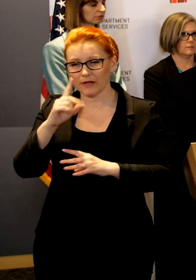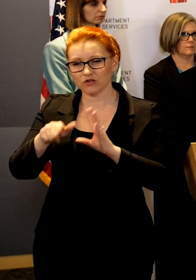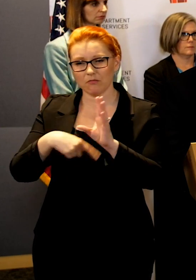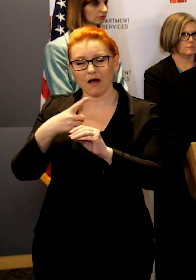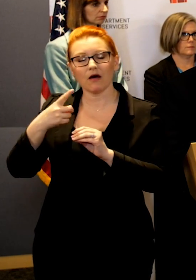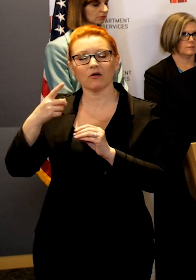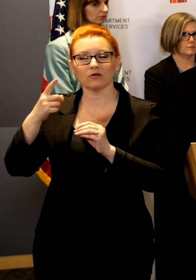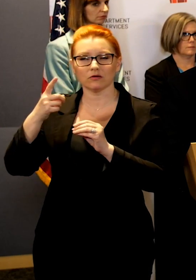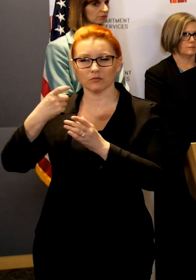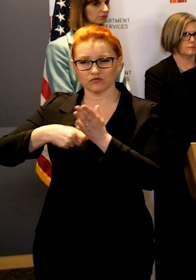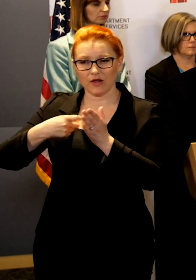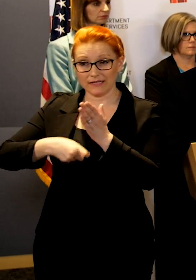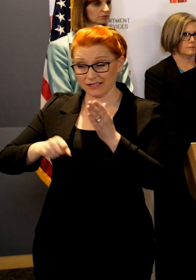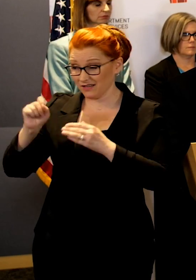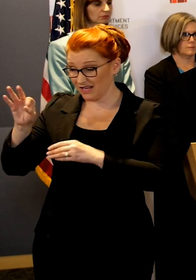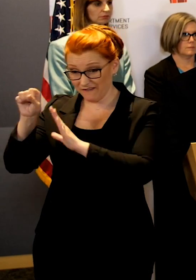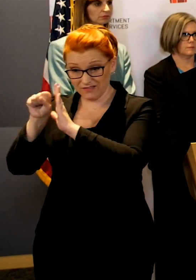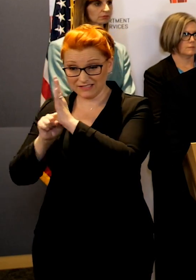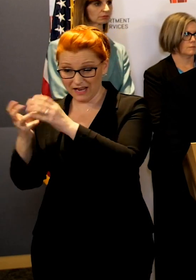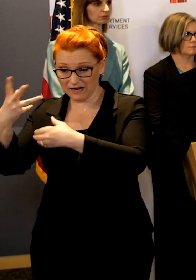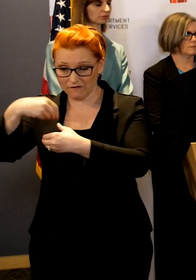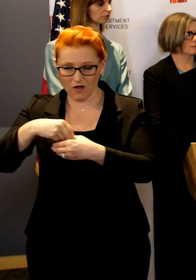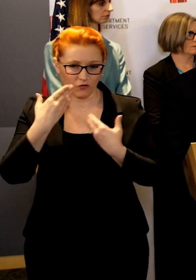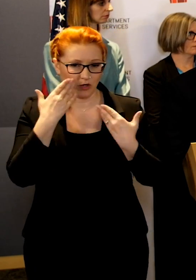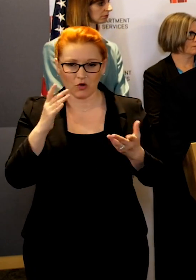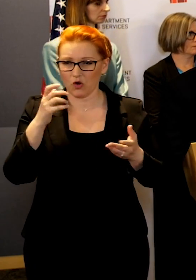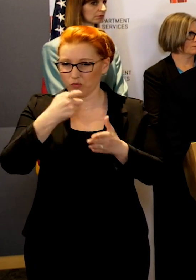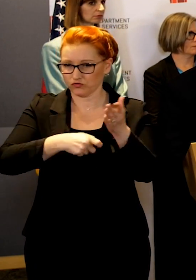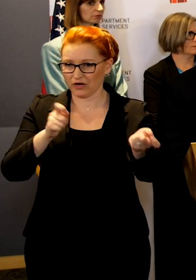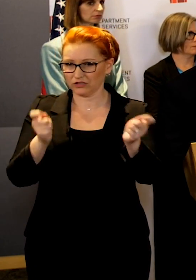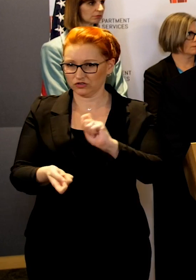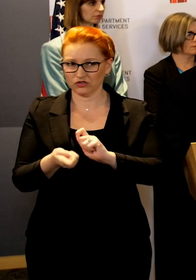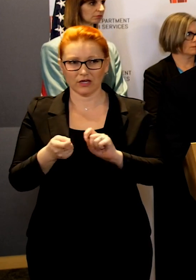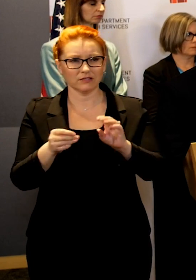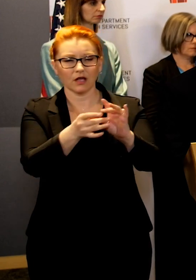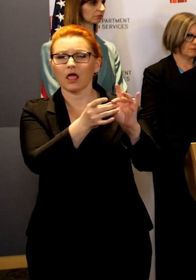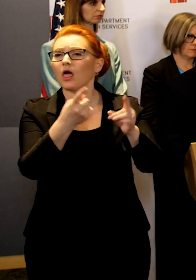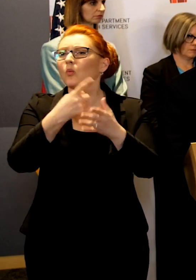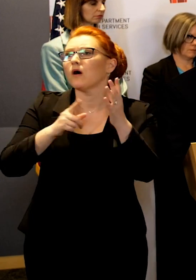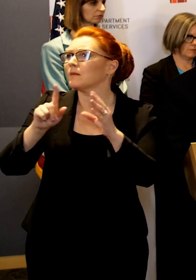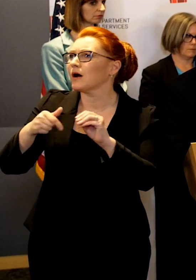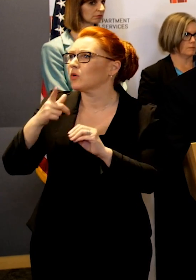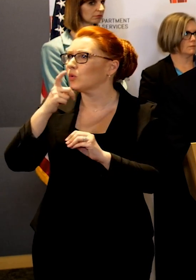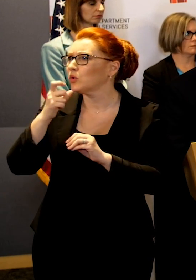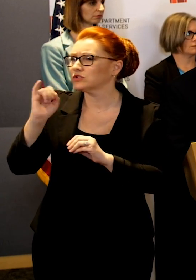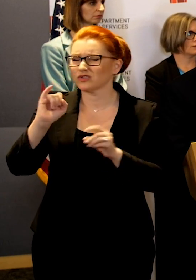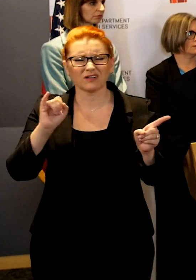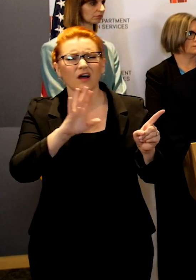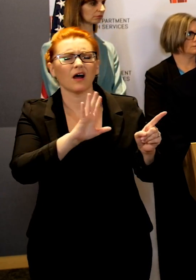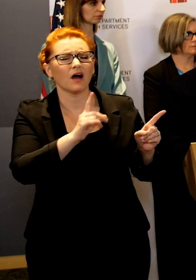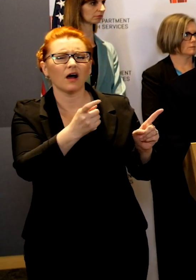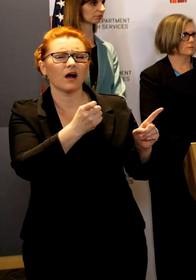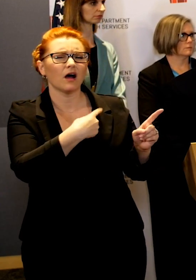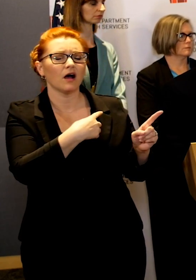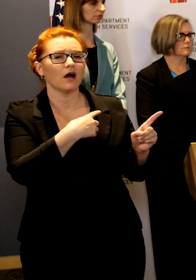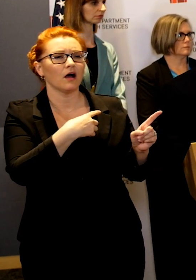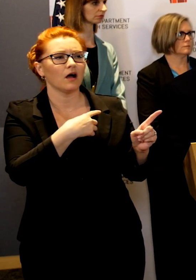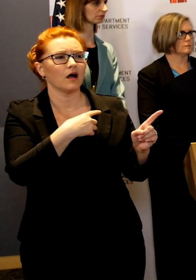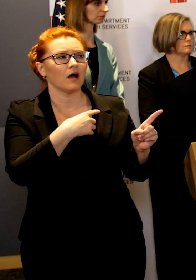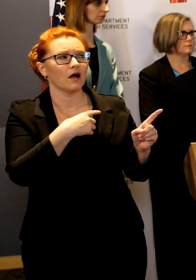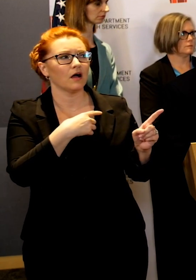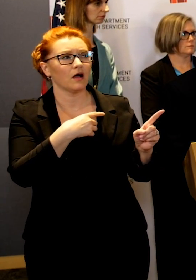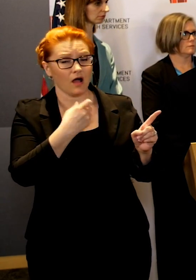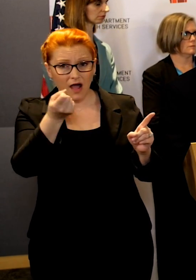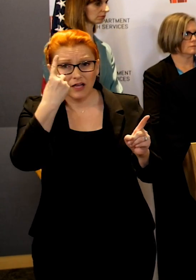were to step in, how much that would be. So. That raises an interesting question. If I just quickly follow Ryan's question. I understand